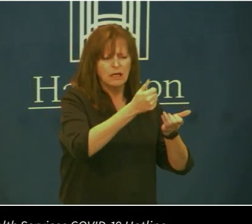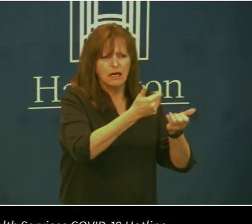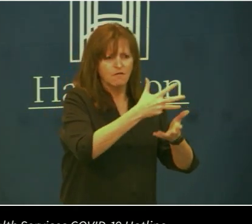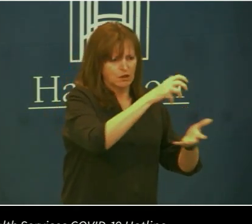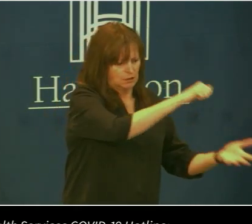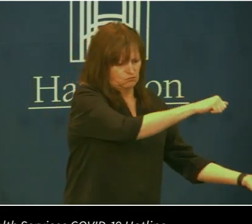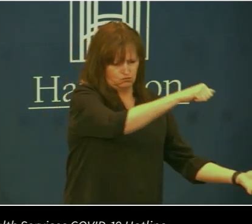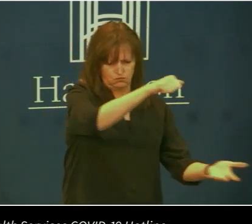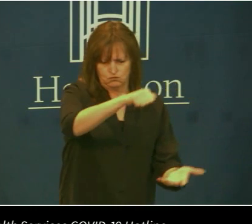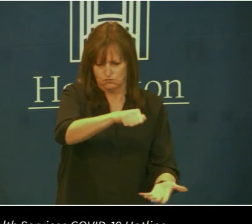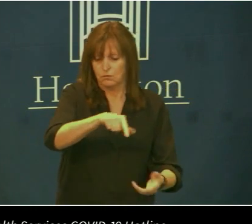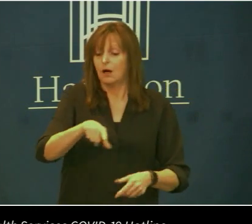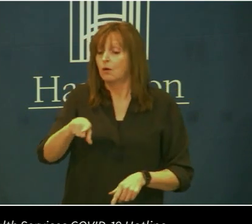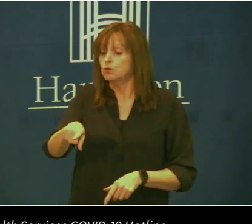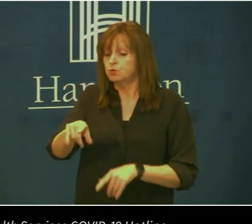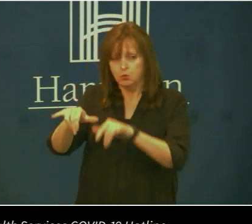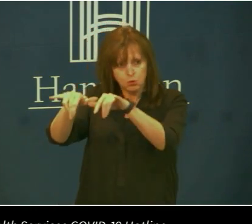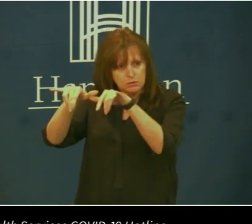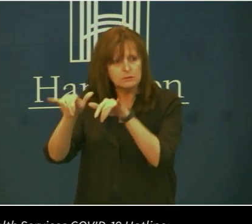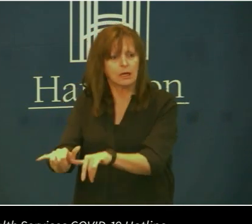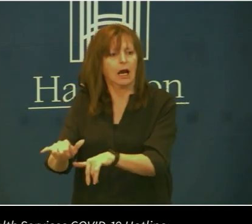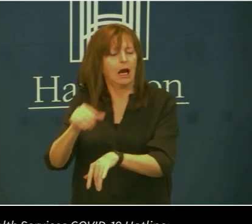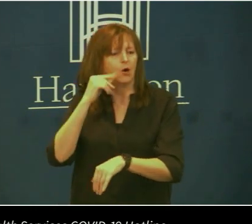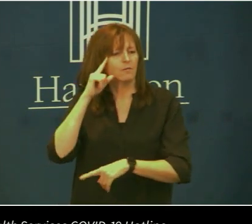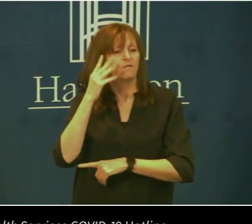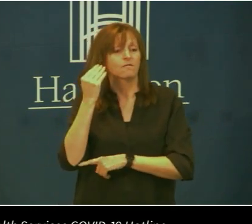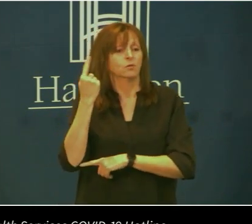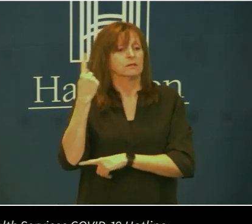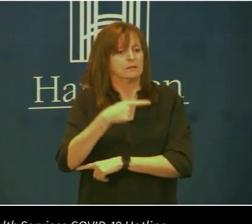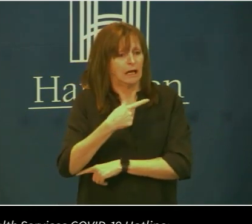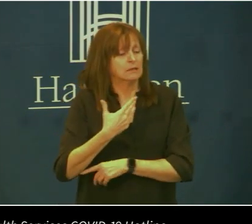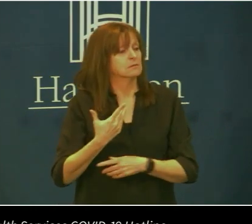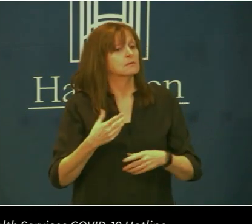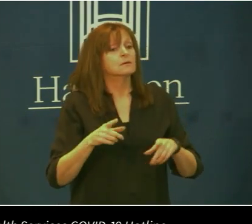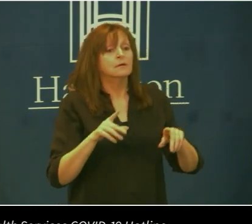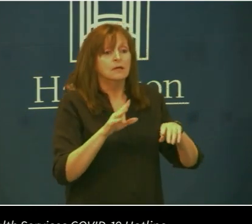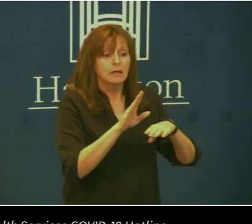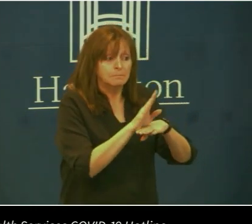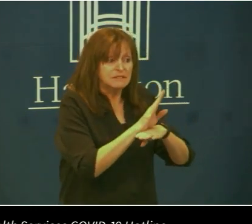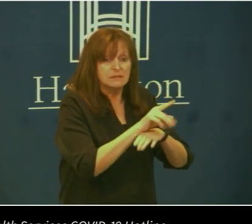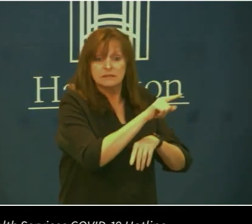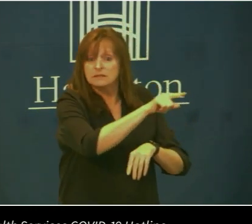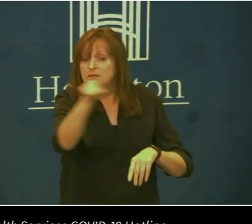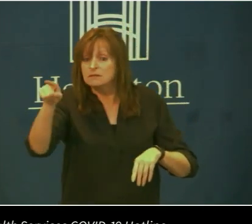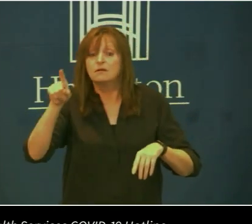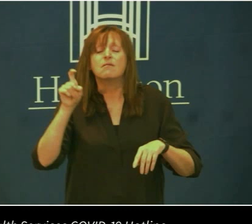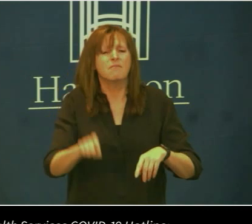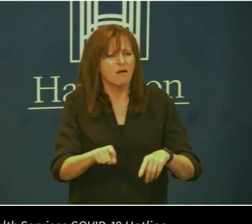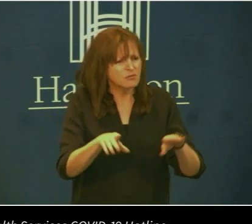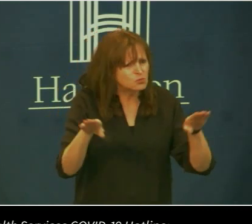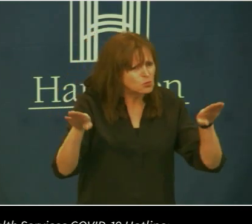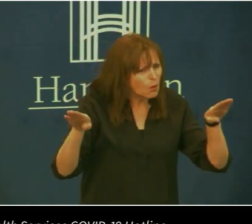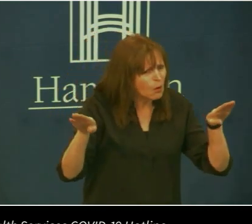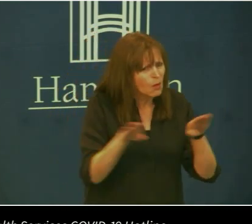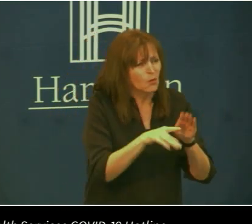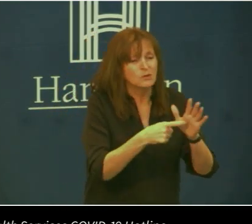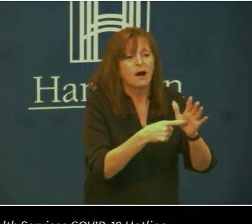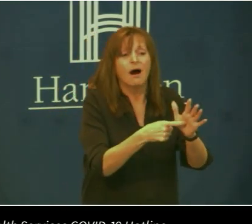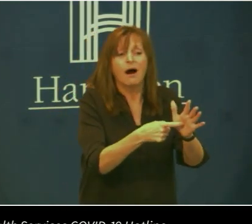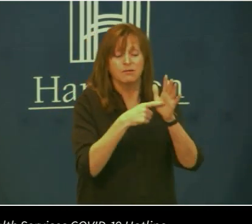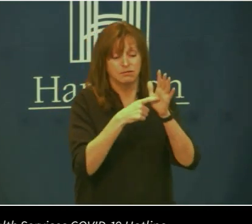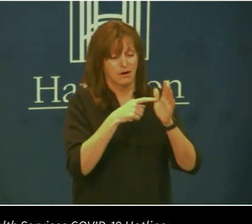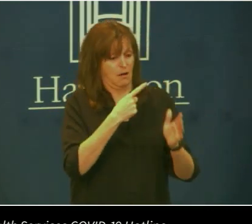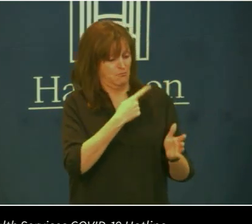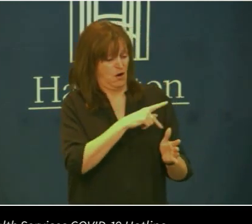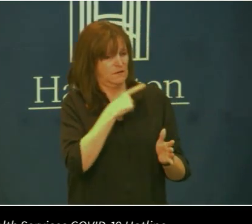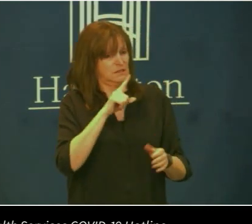all businesses that are to be closed. The business violations of the provincial order could also be fined by the